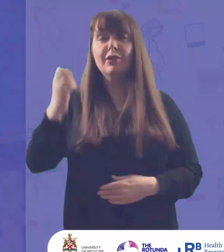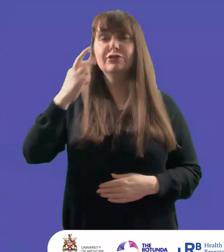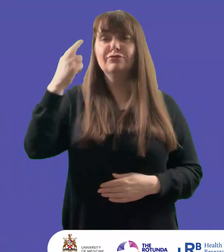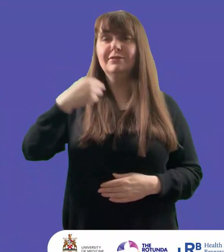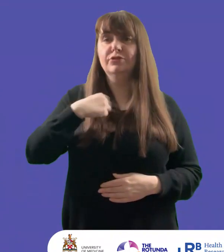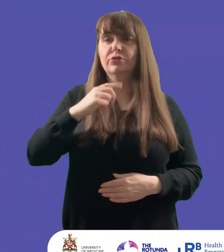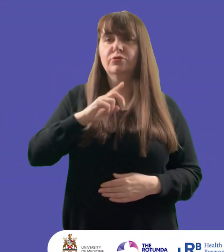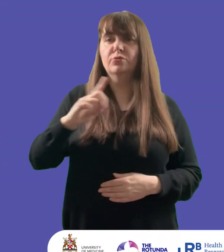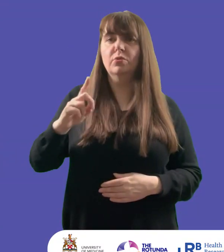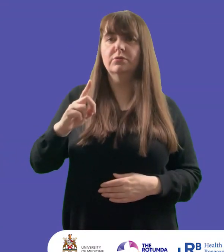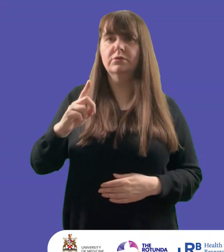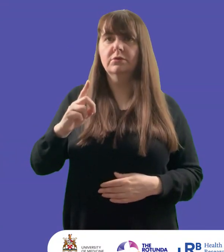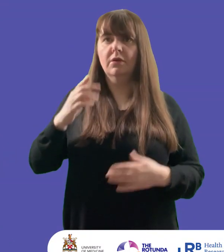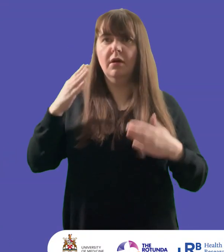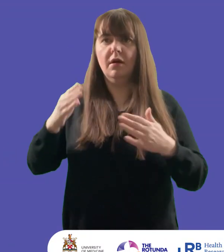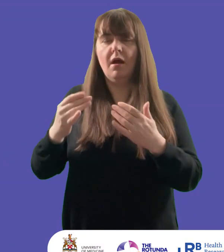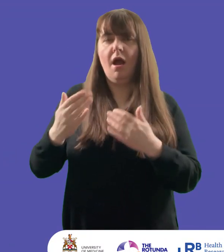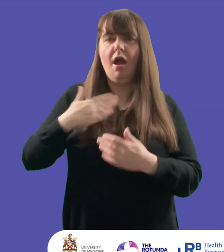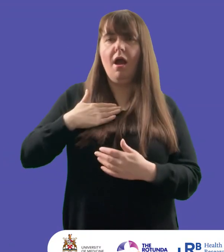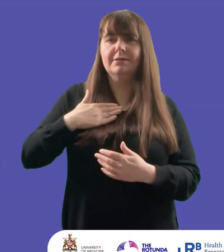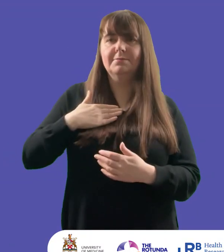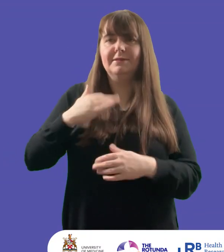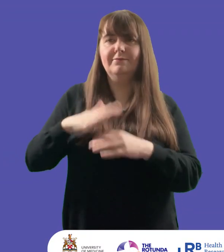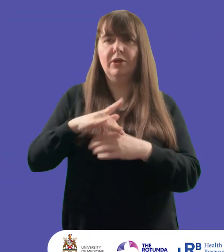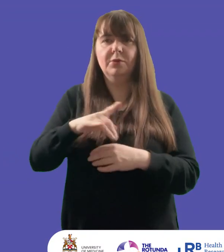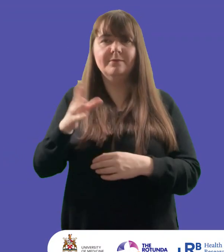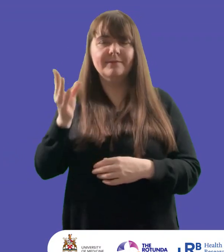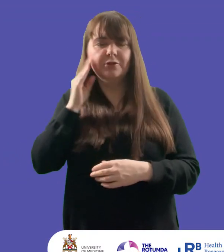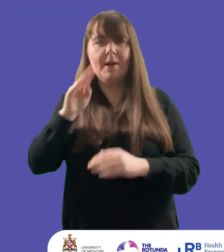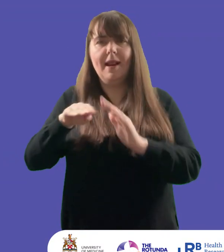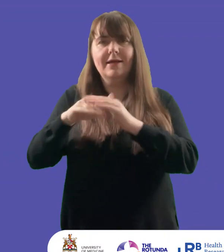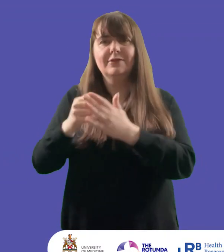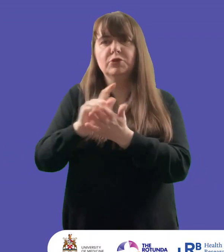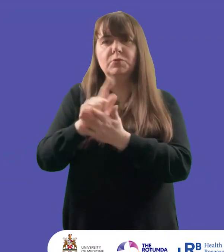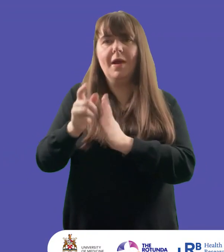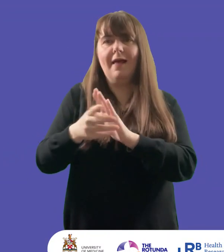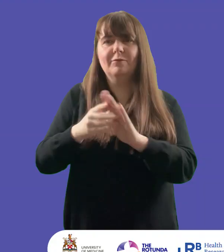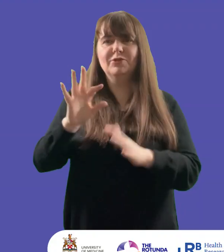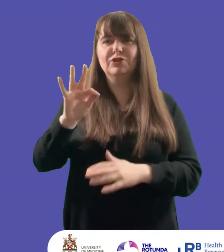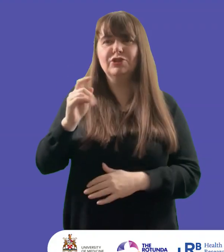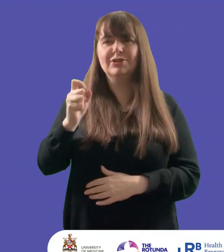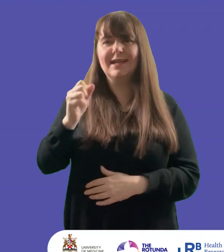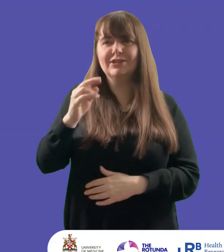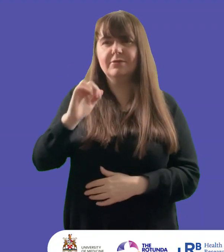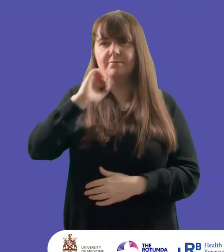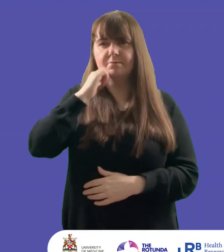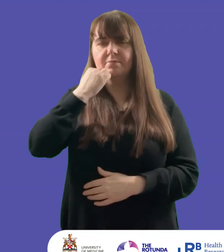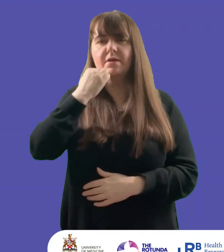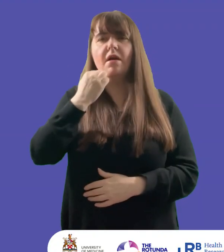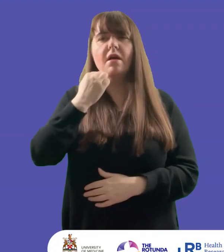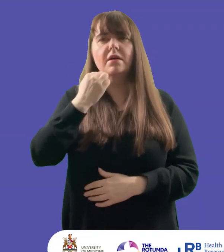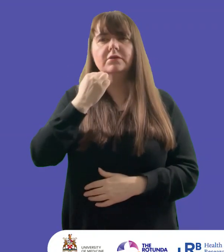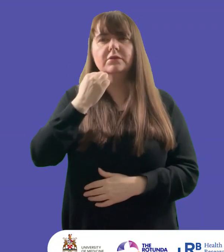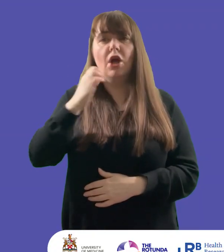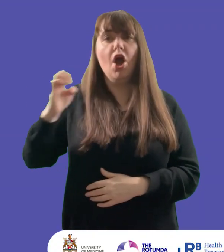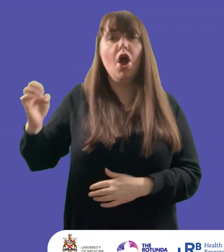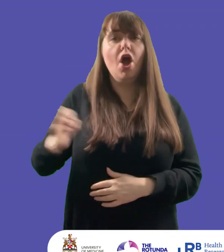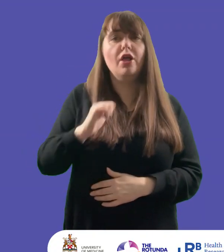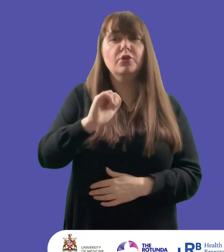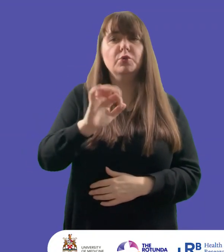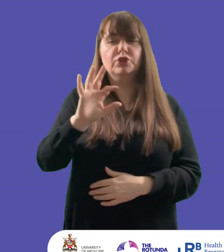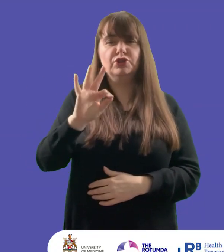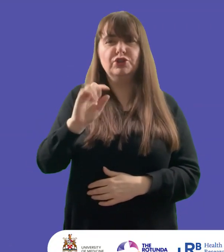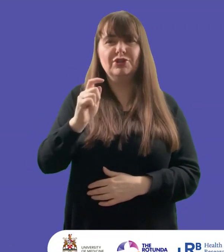The reason that we don't play the heartbeat for you to hear at less than 12 weeks gestation is because at